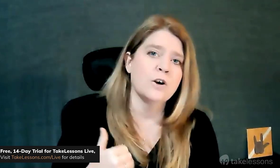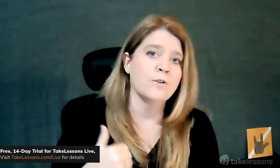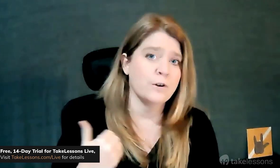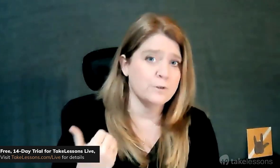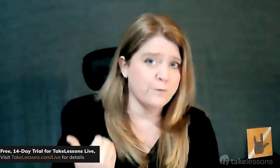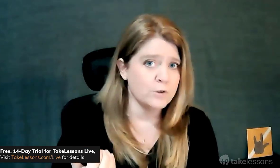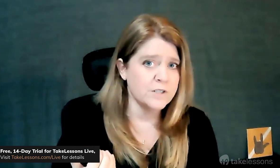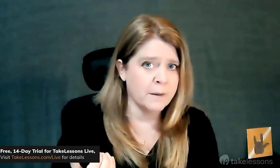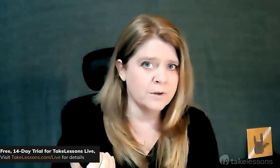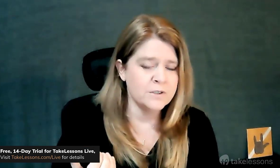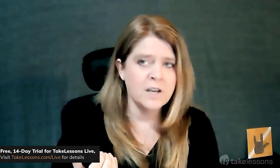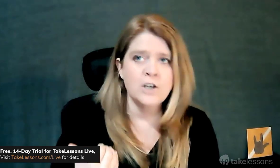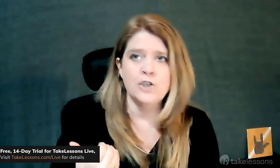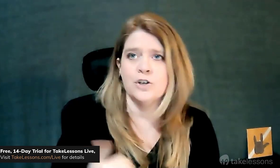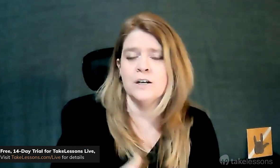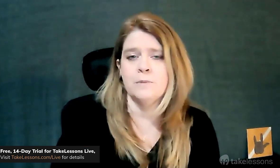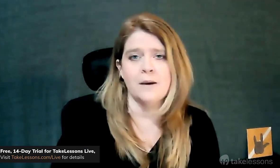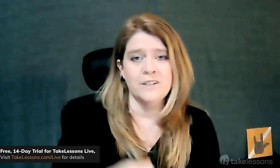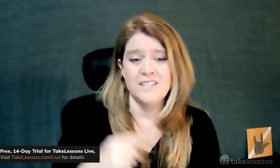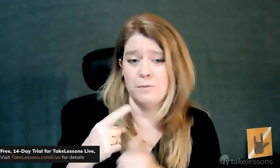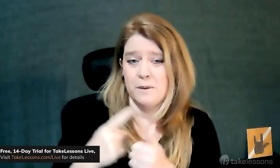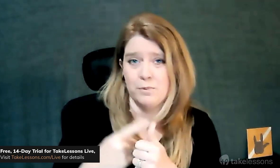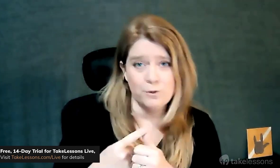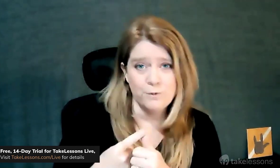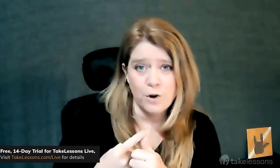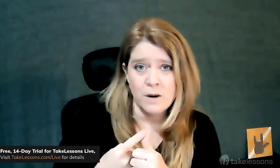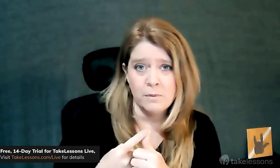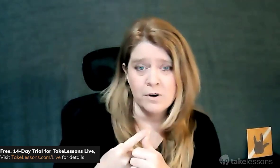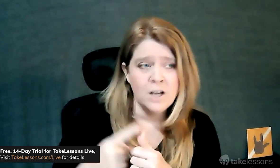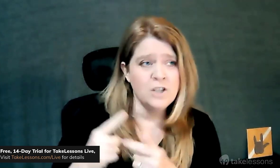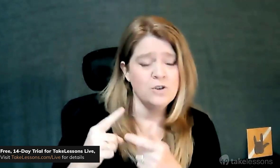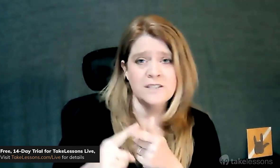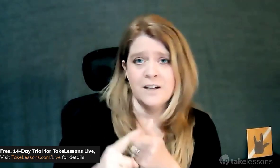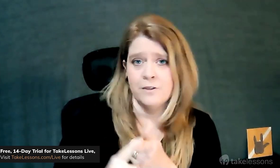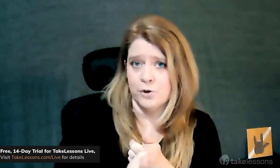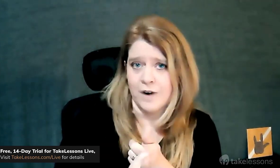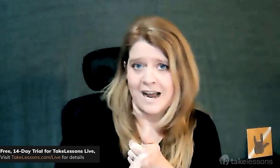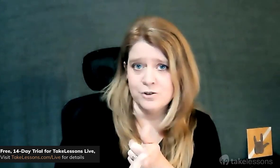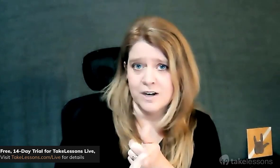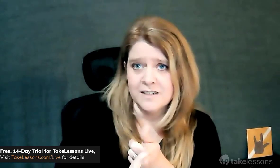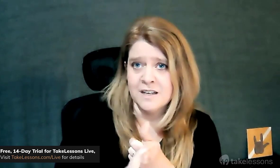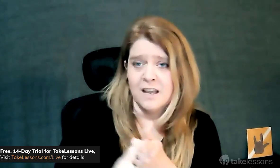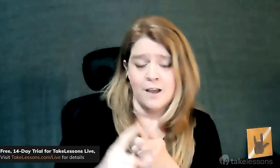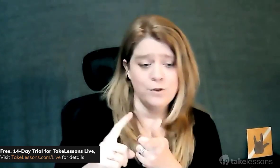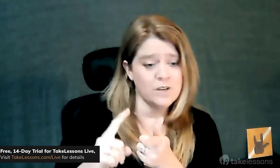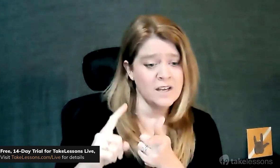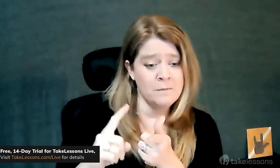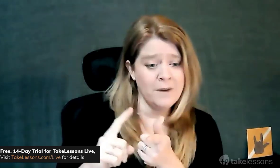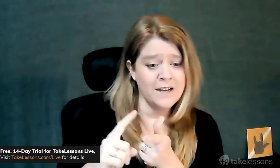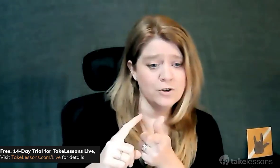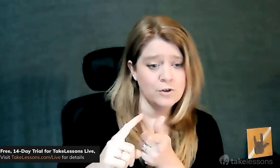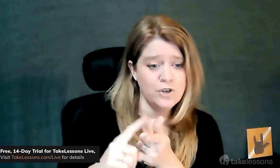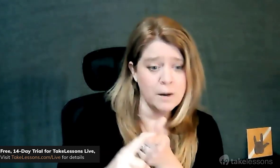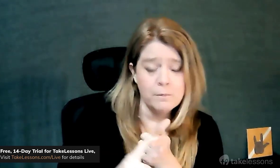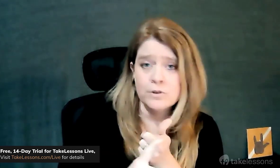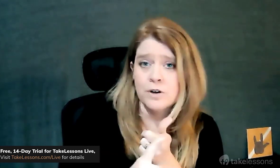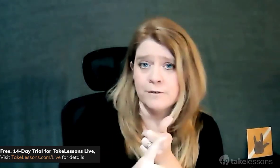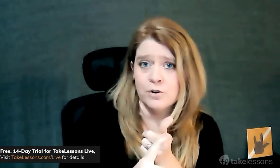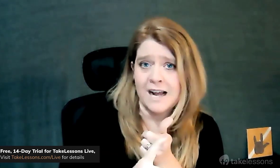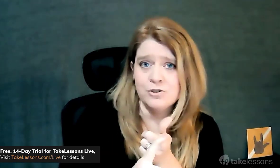those first numbers, you're going to be able to tell people your phone number. You can tell them your address. If you can combine your number of your address